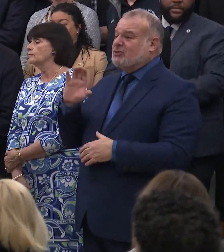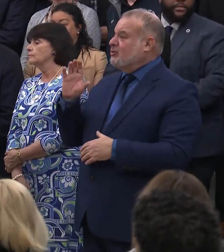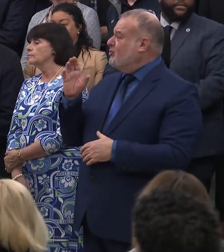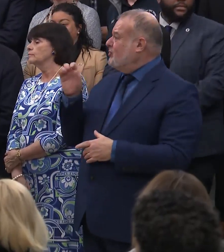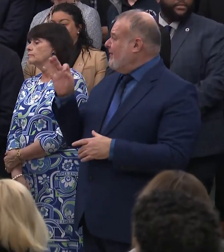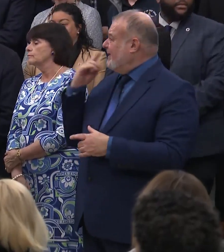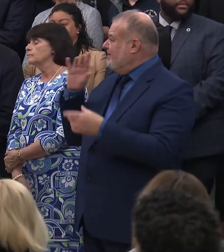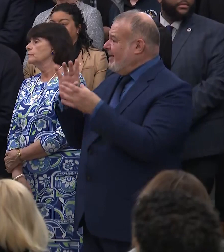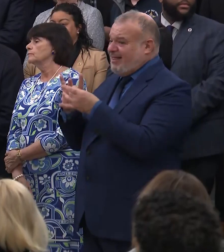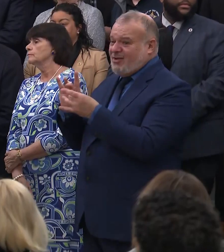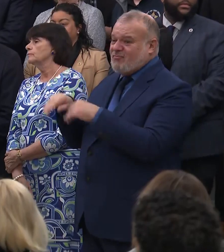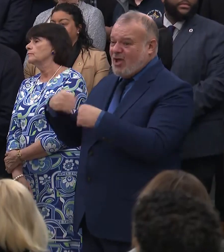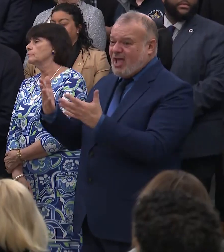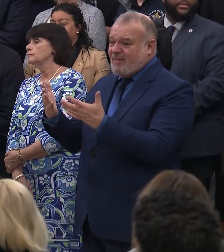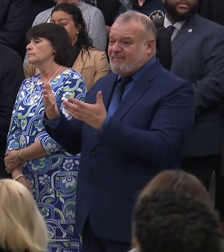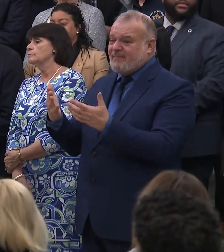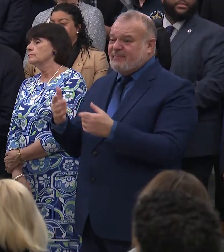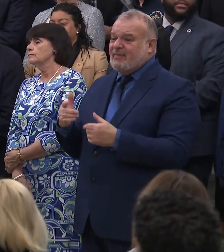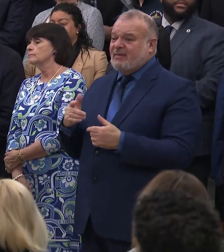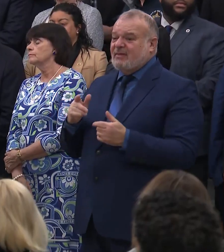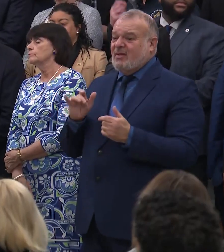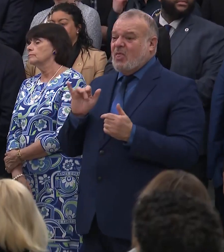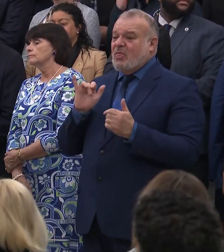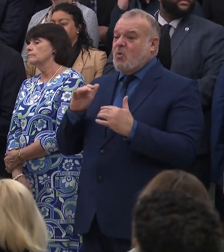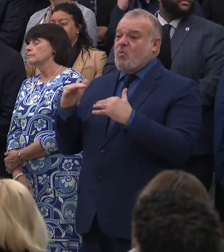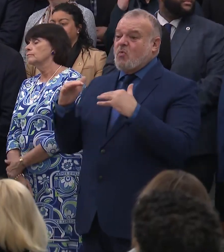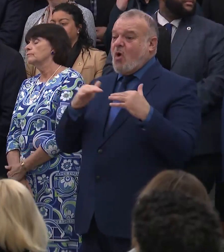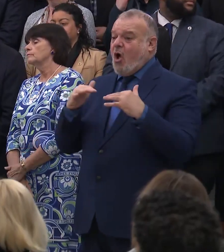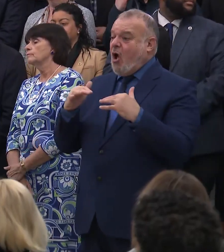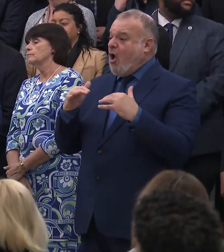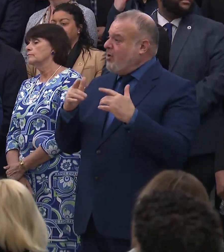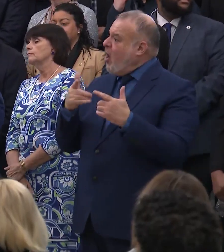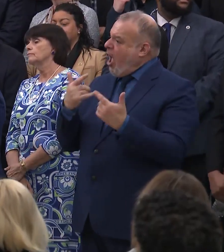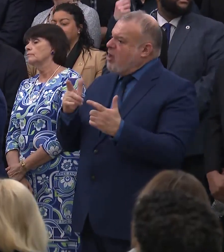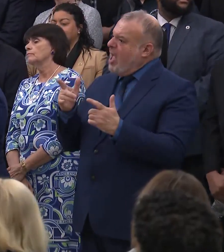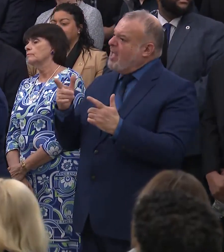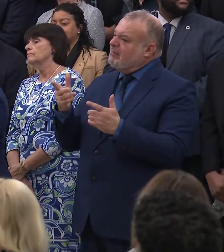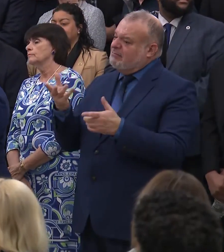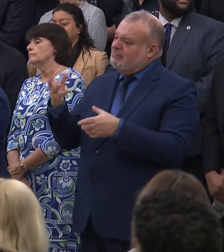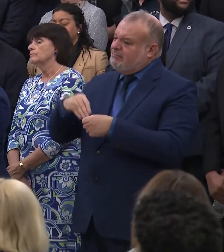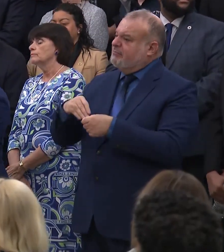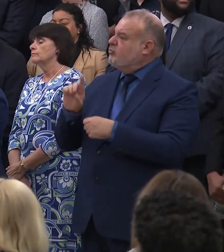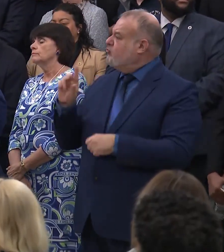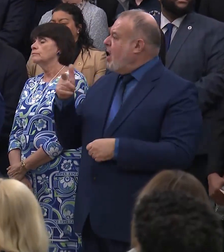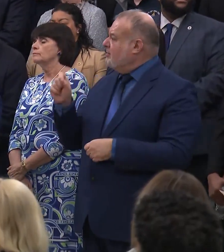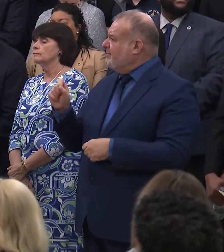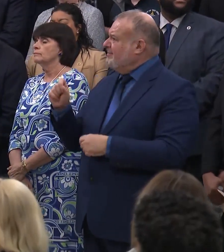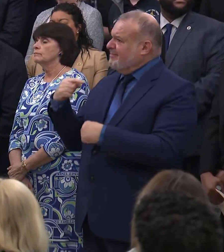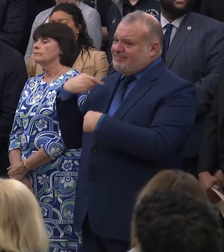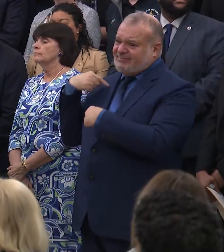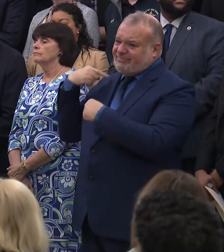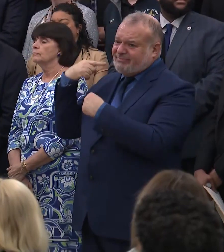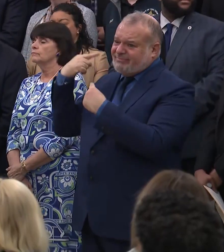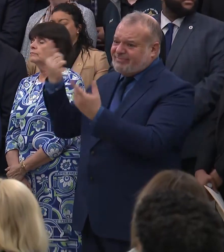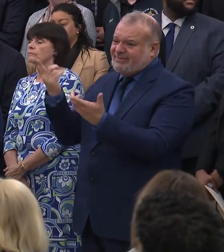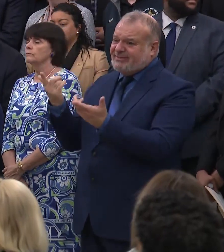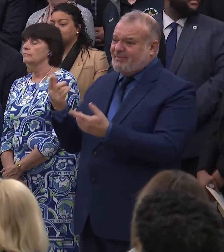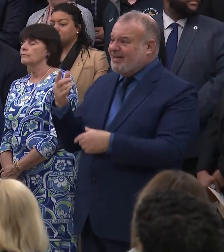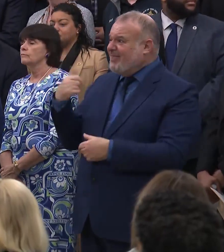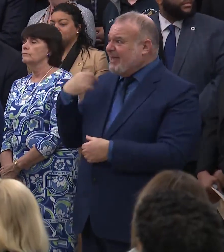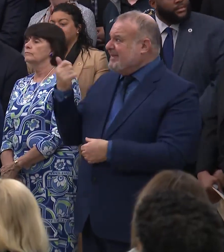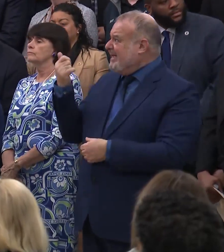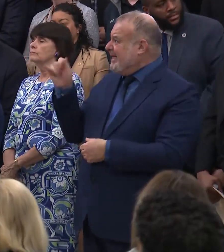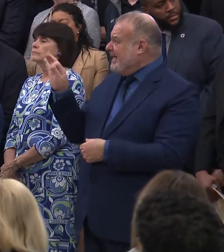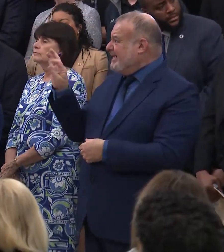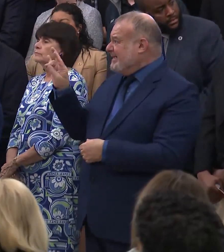mean, we're talking about people who maybe for decades who've had to live with this on their records. So I'm really pleased